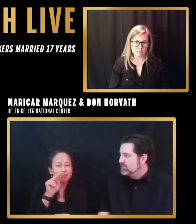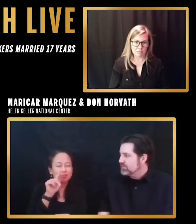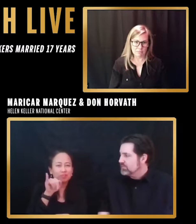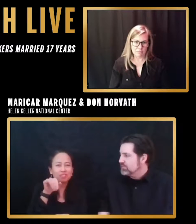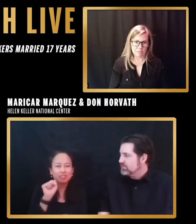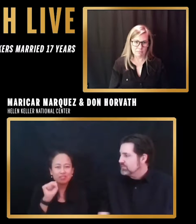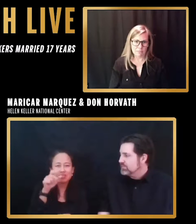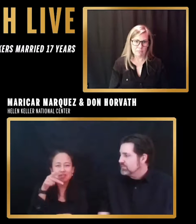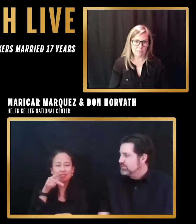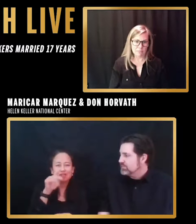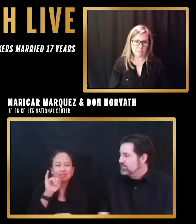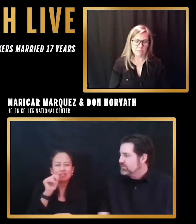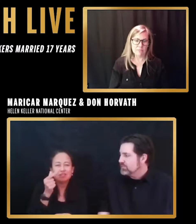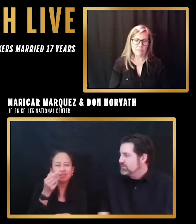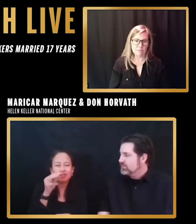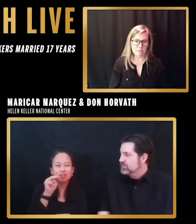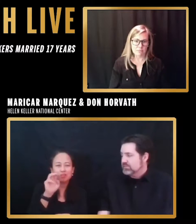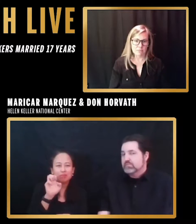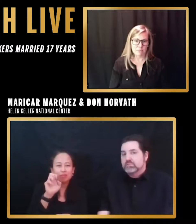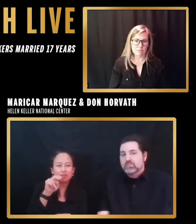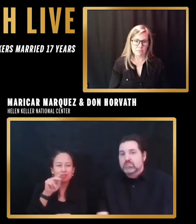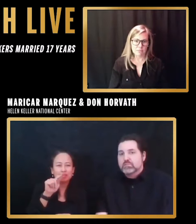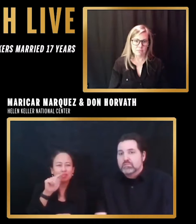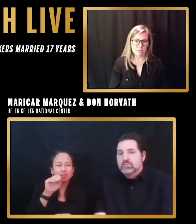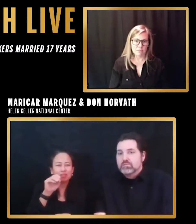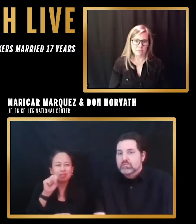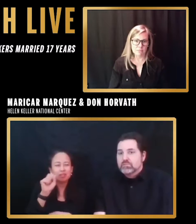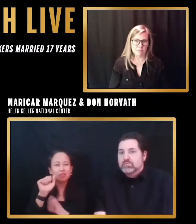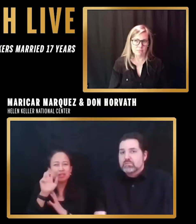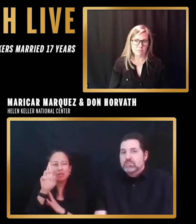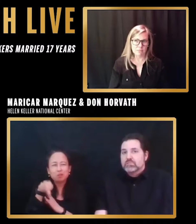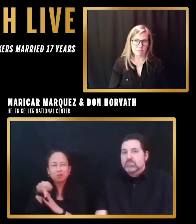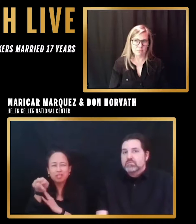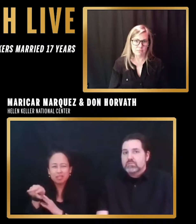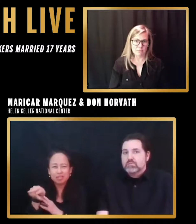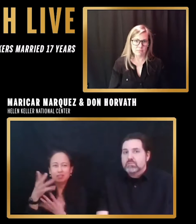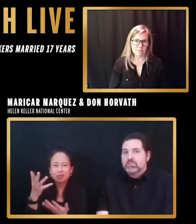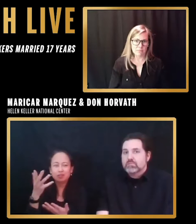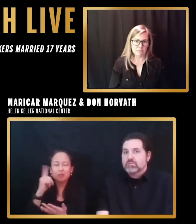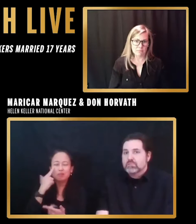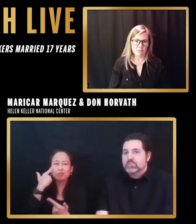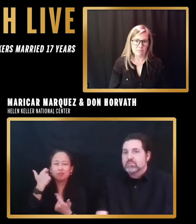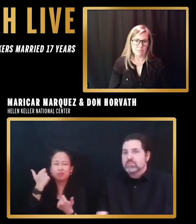But part of Usher syndrome is retinitis pigmentosa, abbreviated RP.